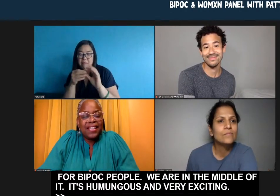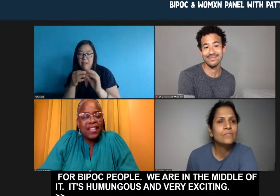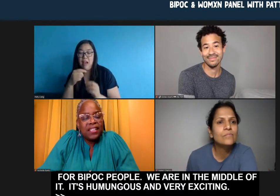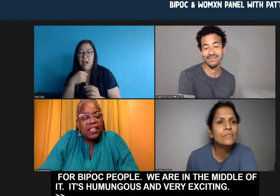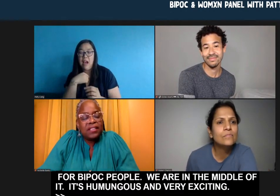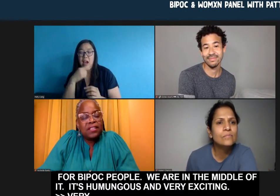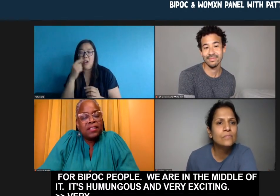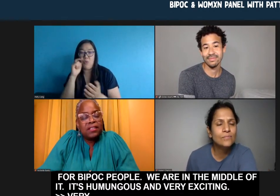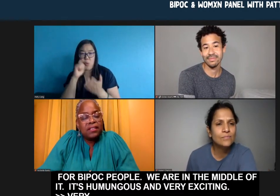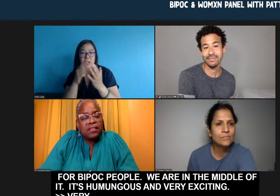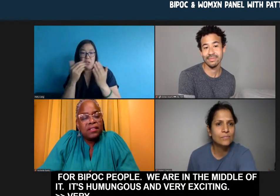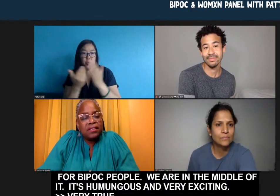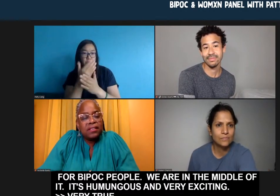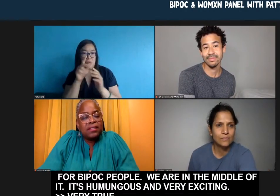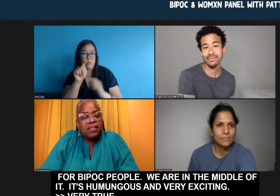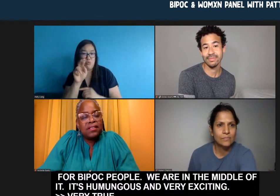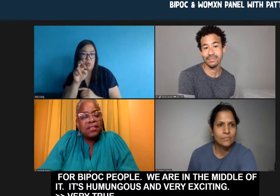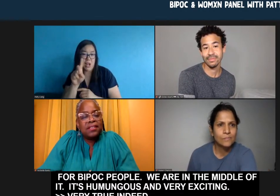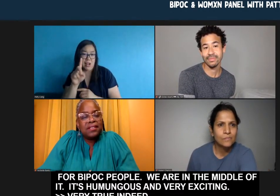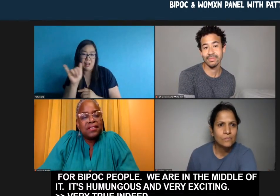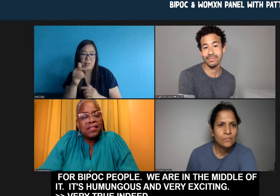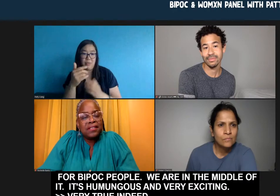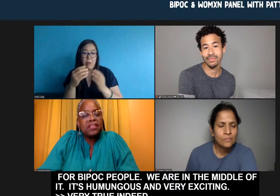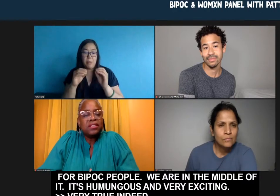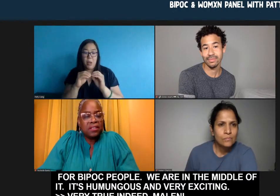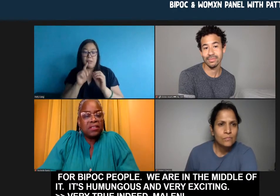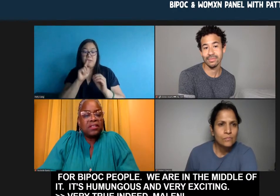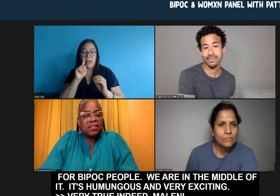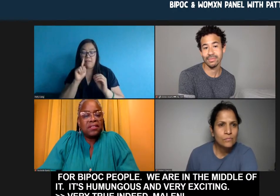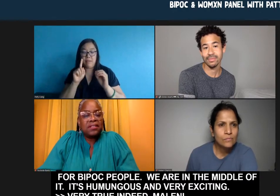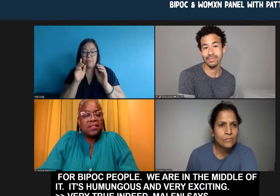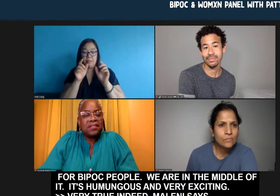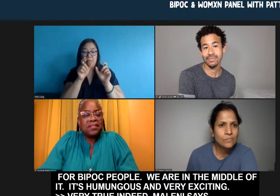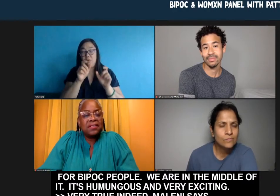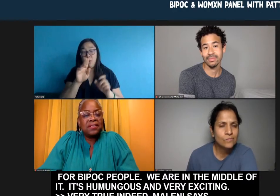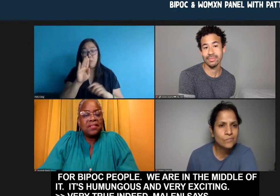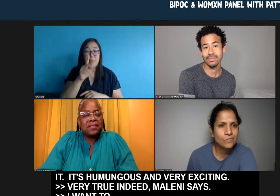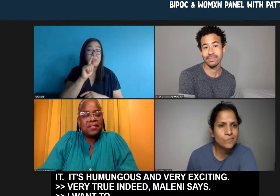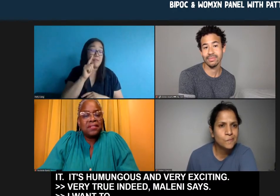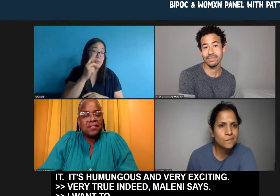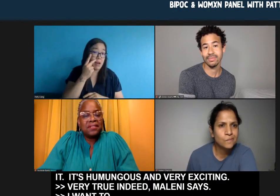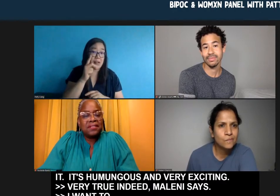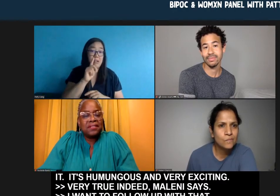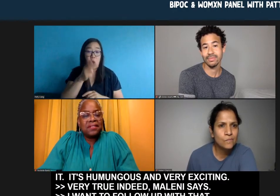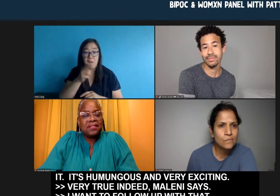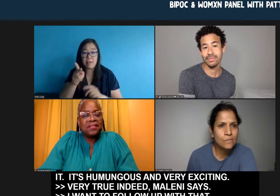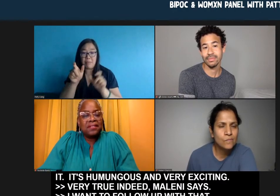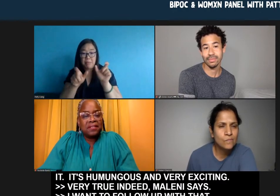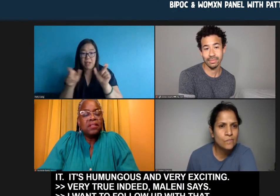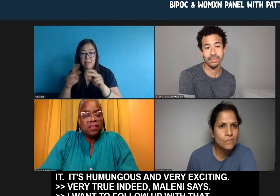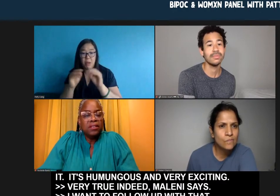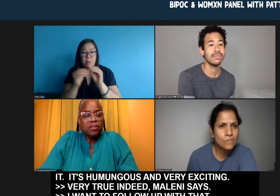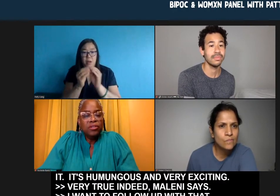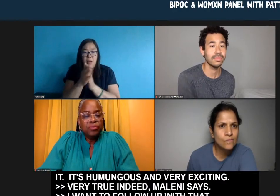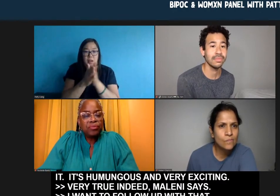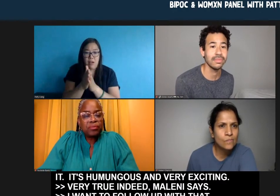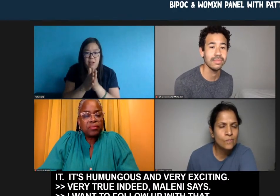that. And Dickie Hartz, I know you have a comment, but with the new, with everything that's going on for deaf and